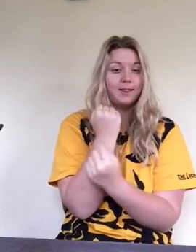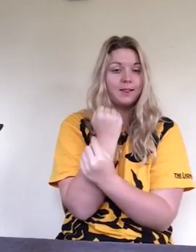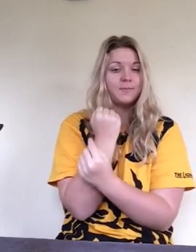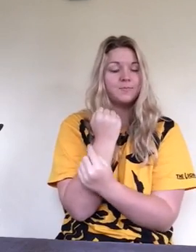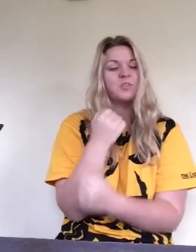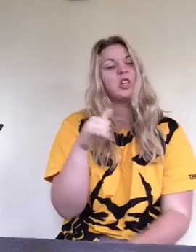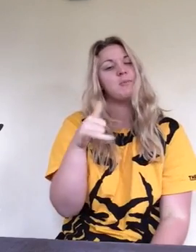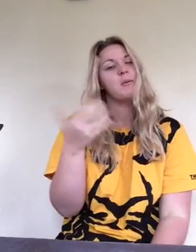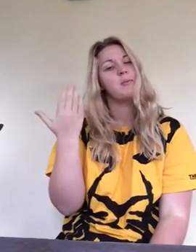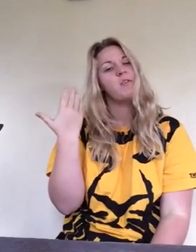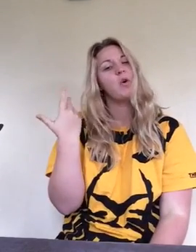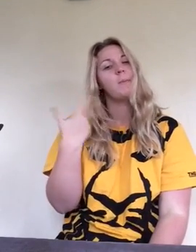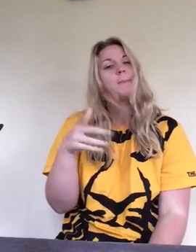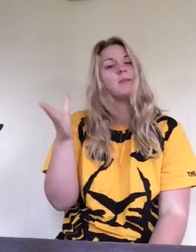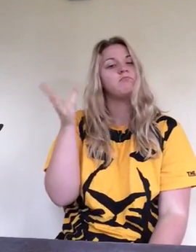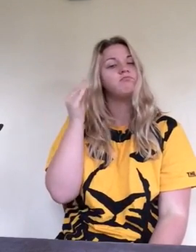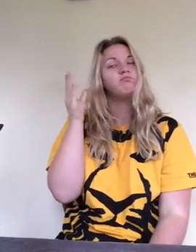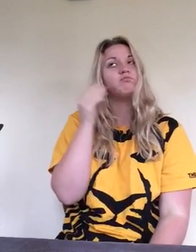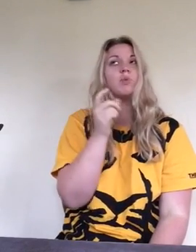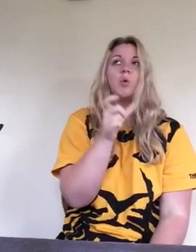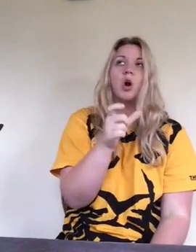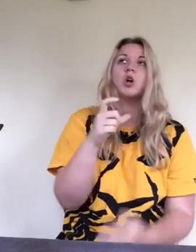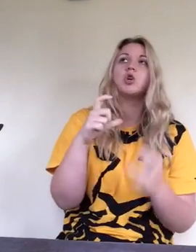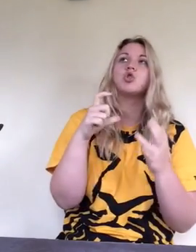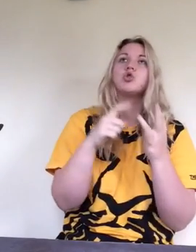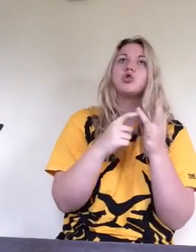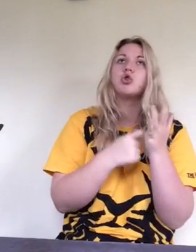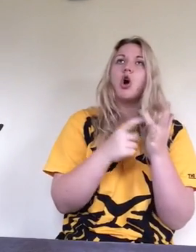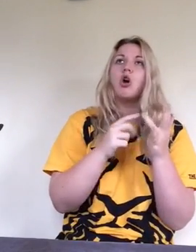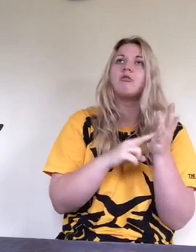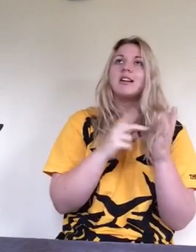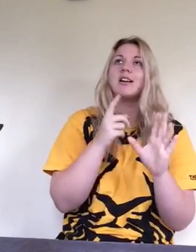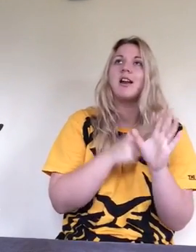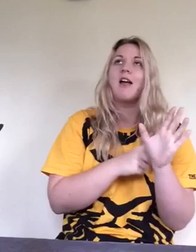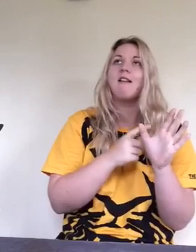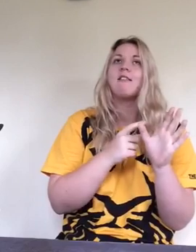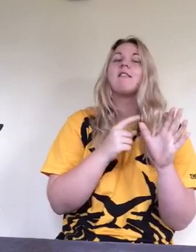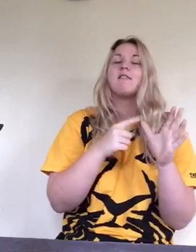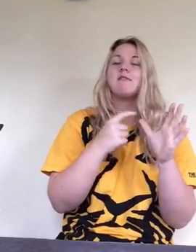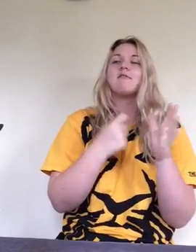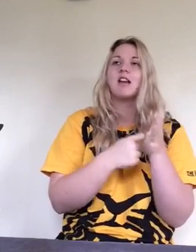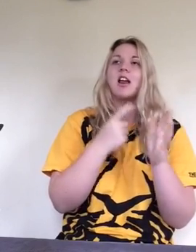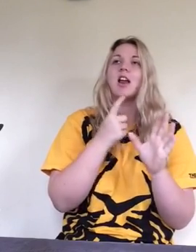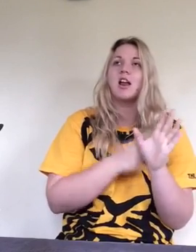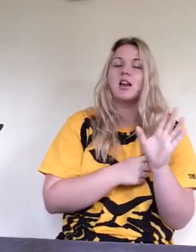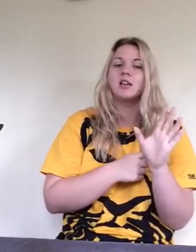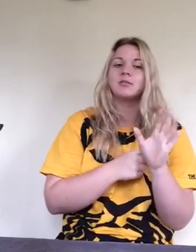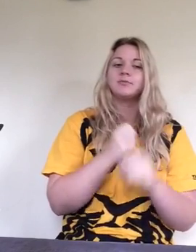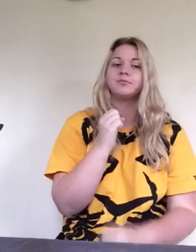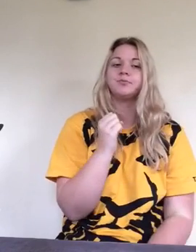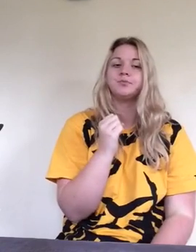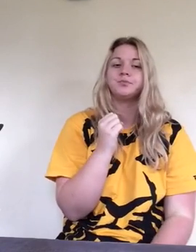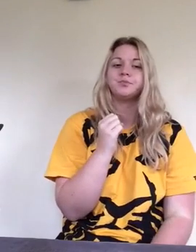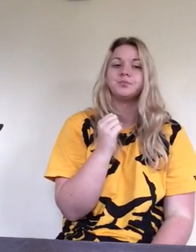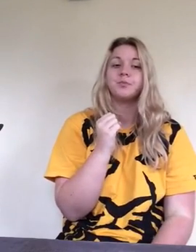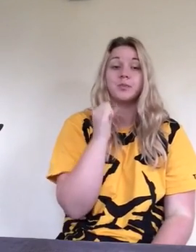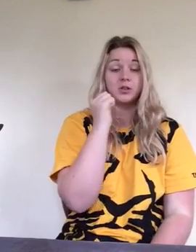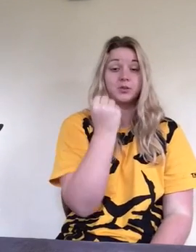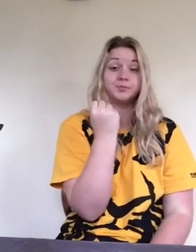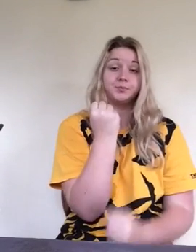together you can call them coronary blood vessels. I'll add the word blood here. So these coronary blood vessels are actually serving the